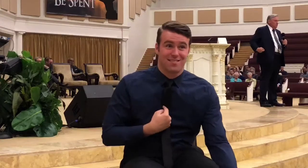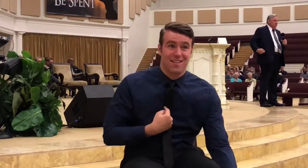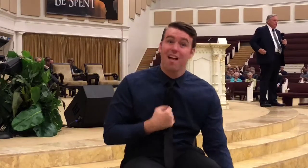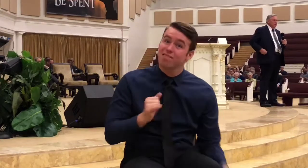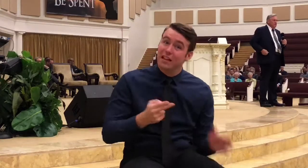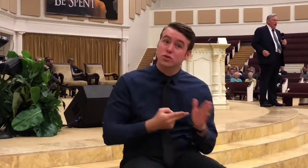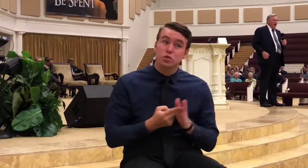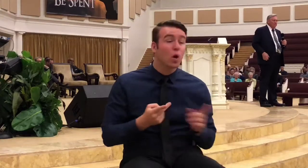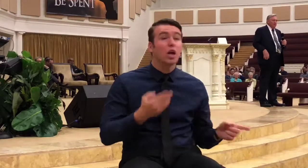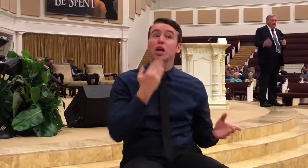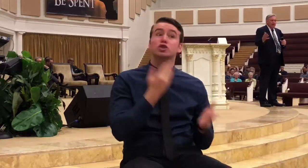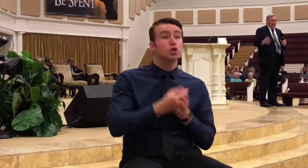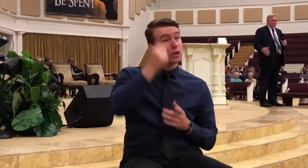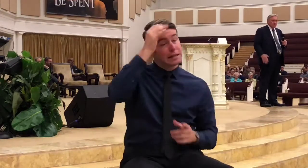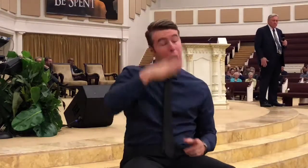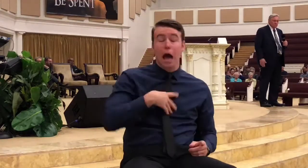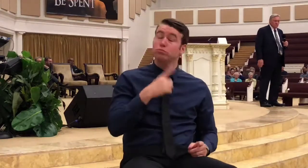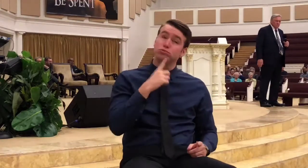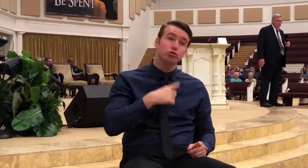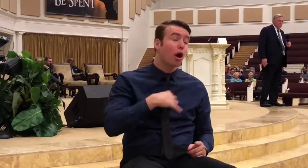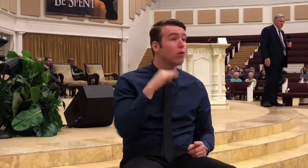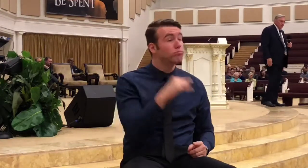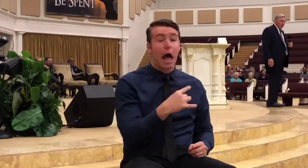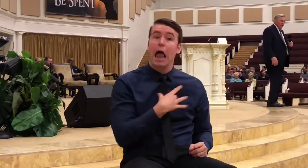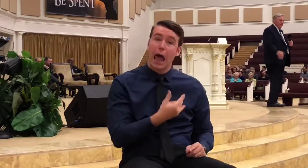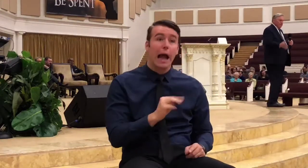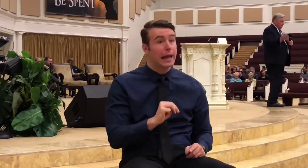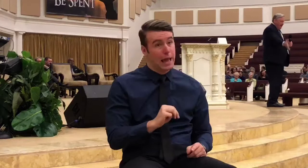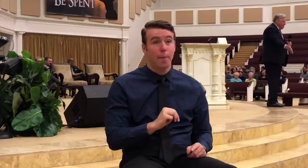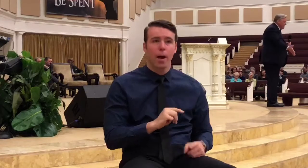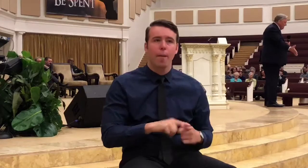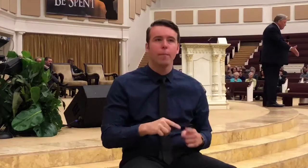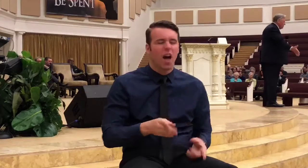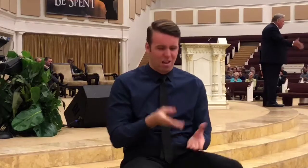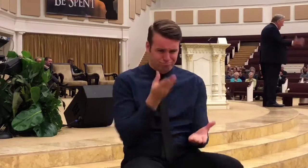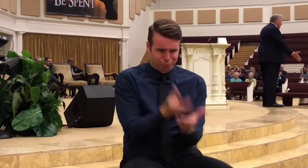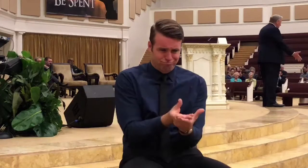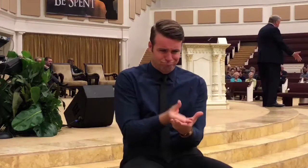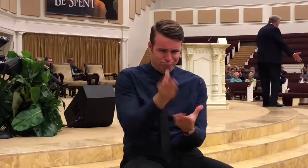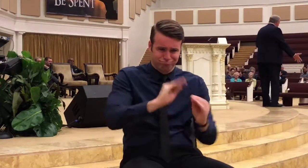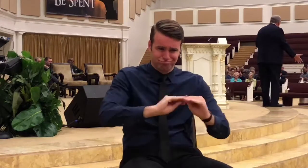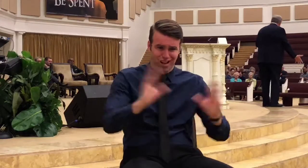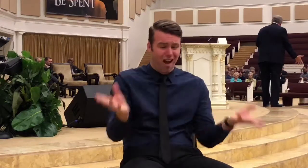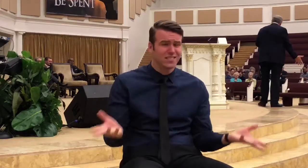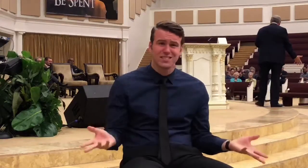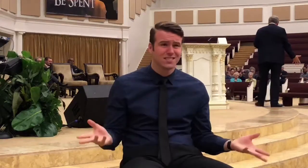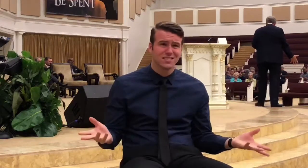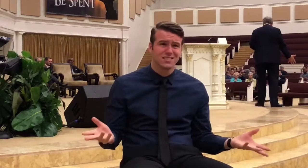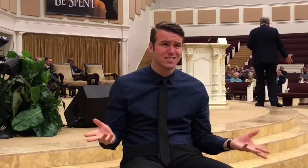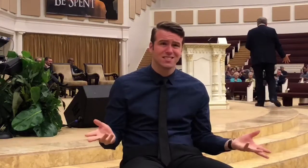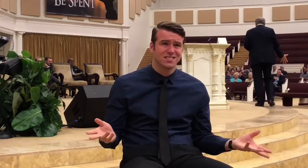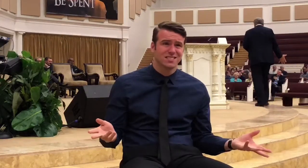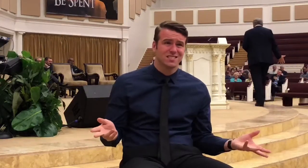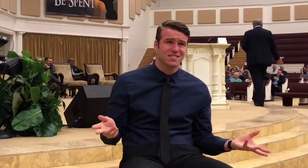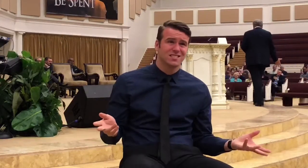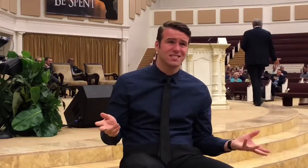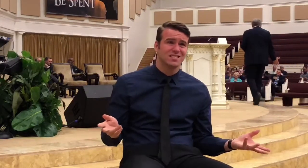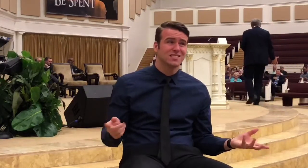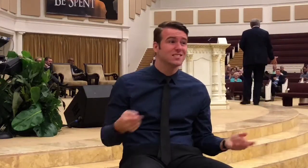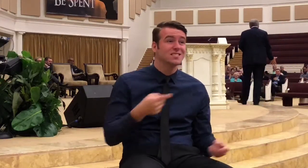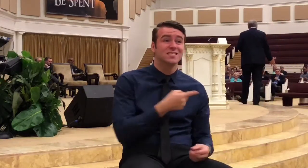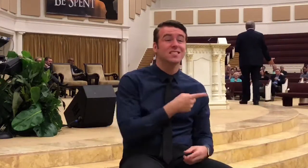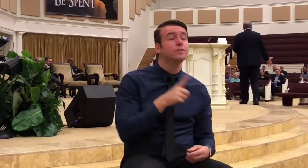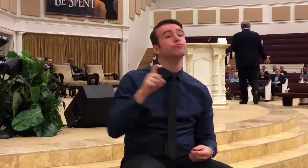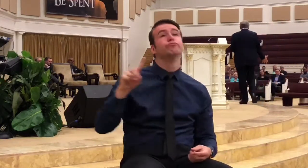That's the truth. He's a good guy. I mean, I like him. But I mean, the evidence is the evidence. He'll be